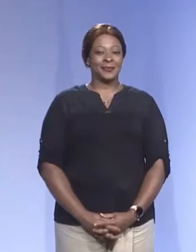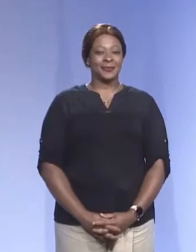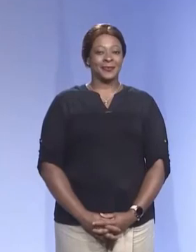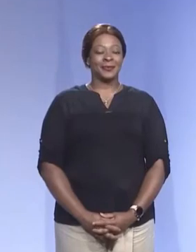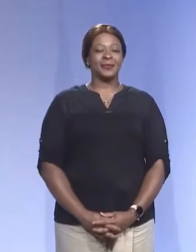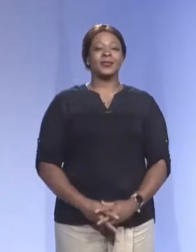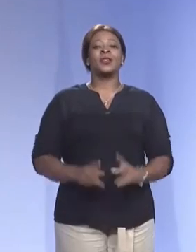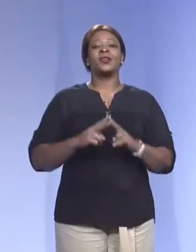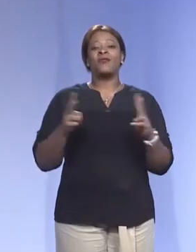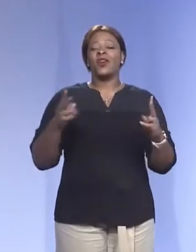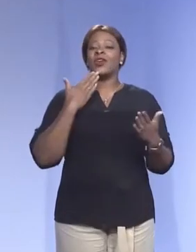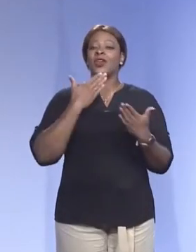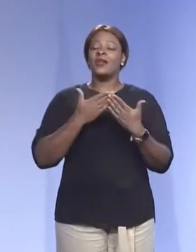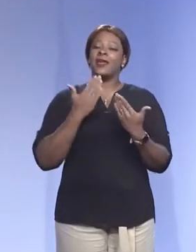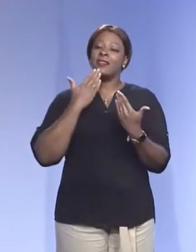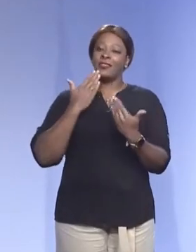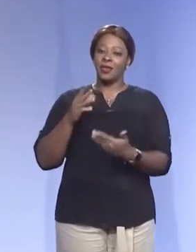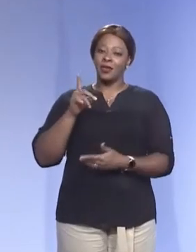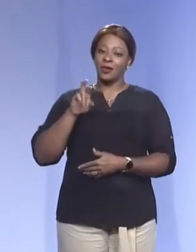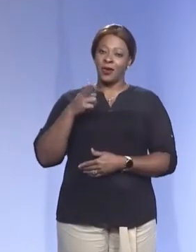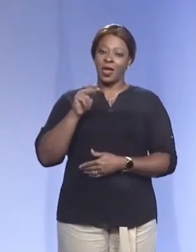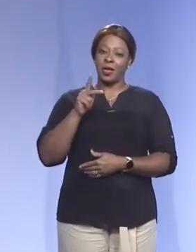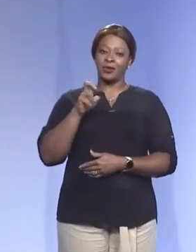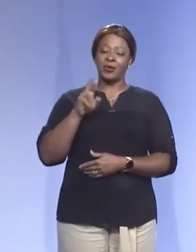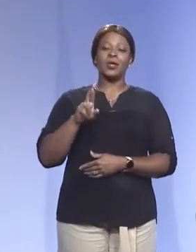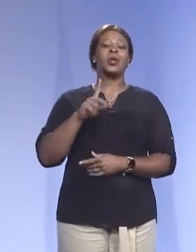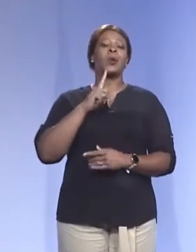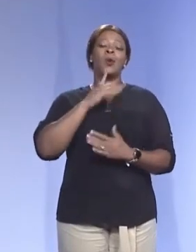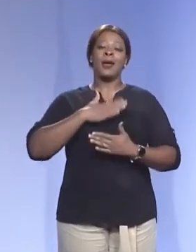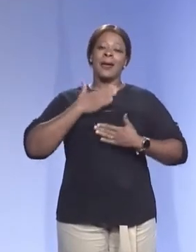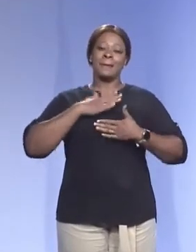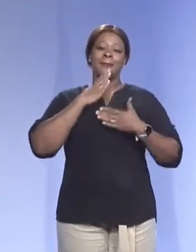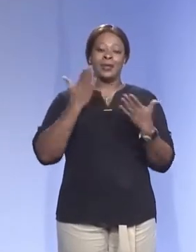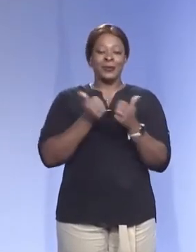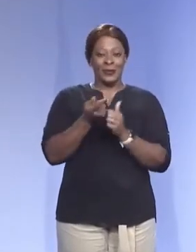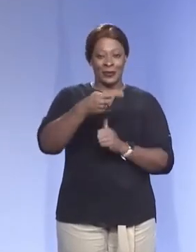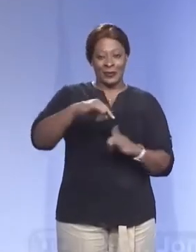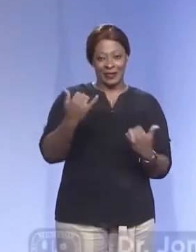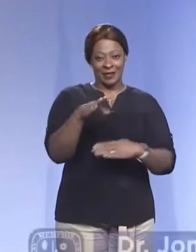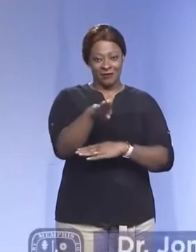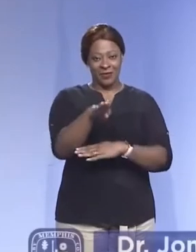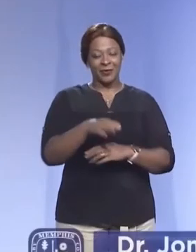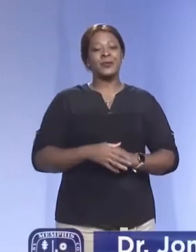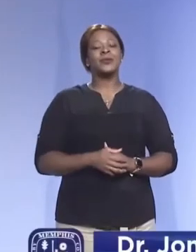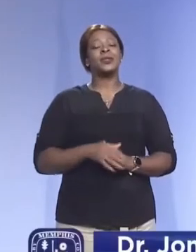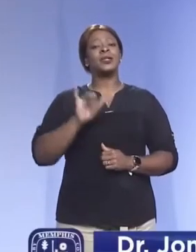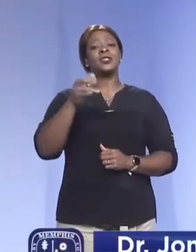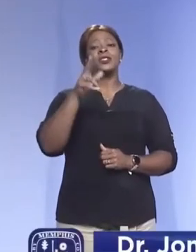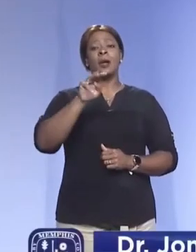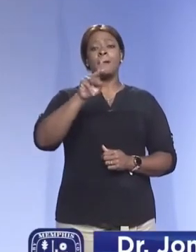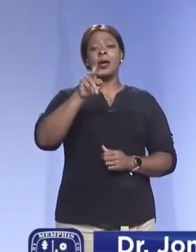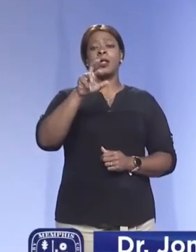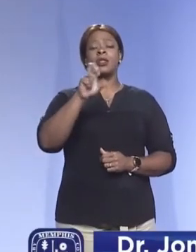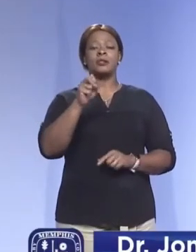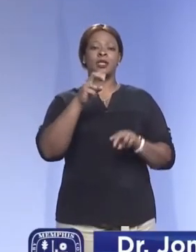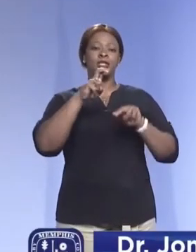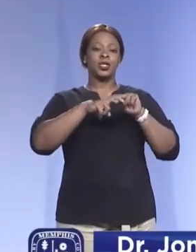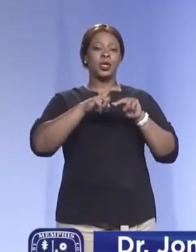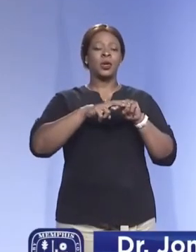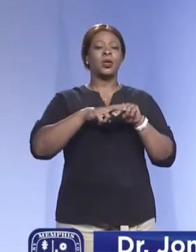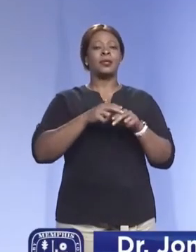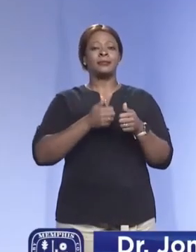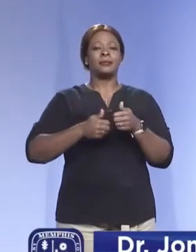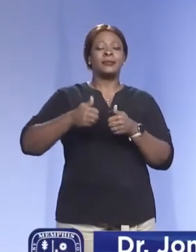Very good. Well, thank you, Dr. Haushalter, and a pleasure to be here with you this afternoon. I'm Jon McCullers. I'm the Chair of Pediatrics